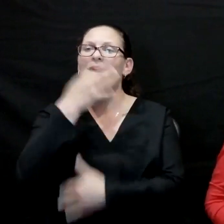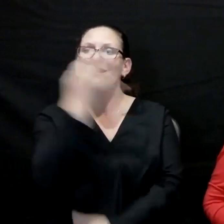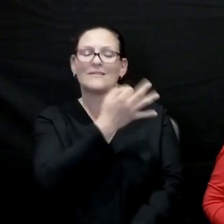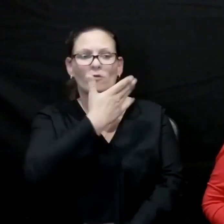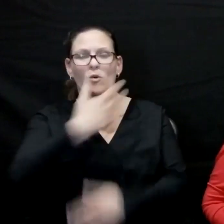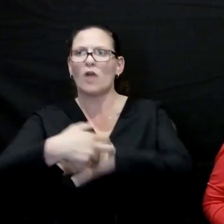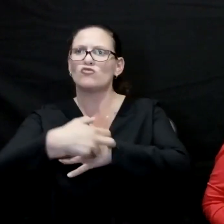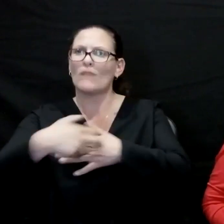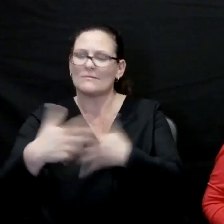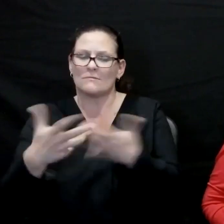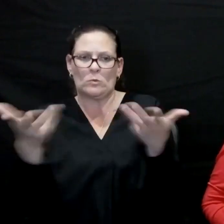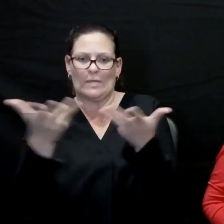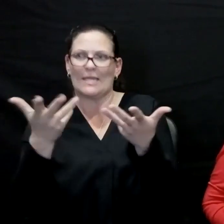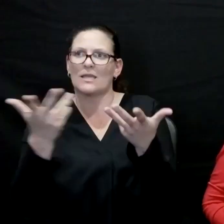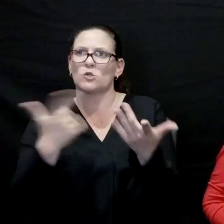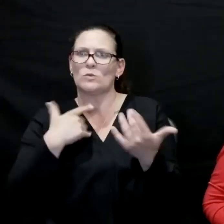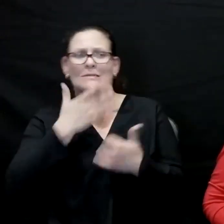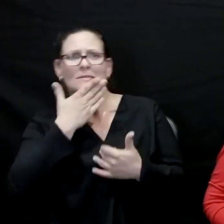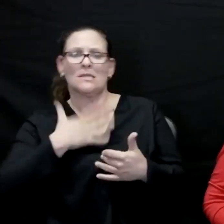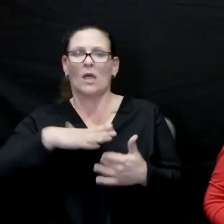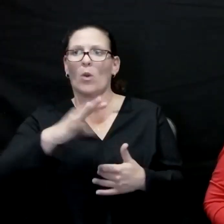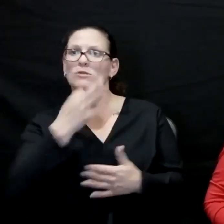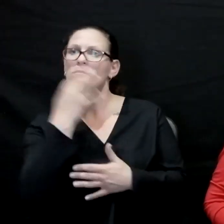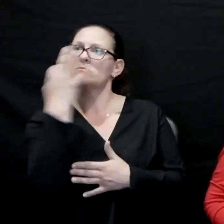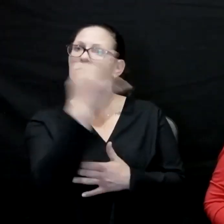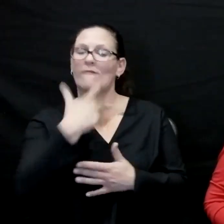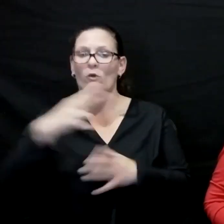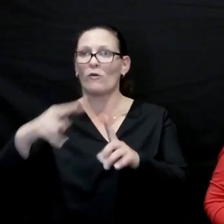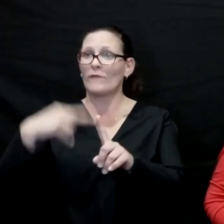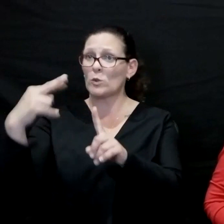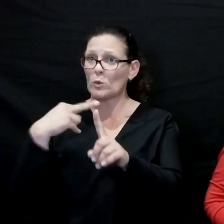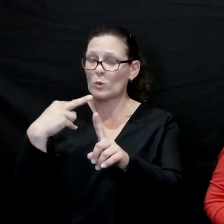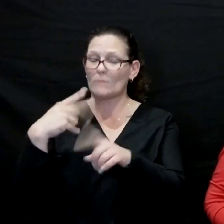do you actually send it in? If you email